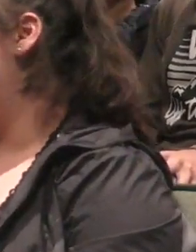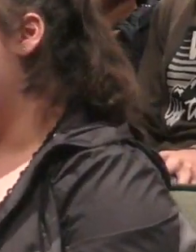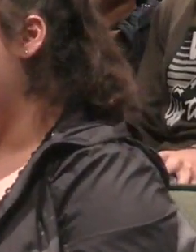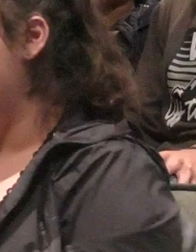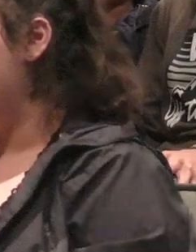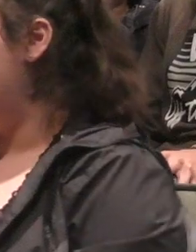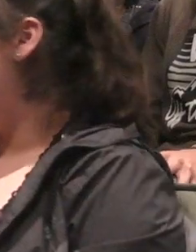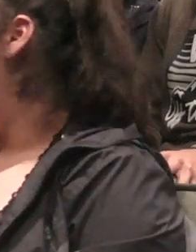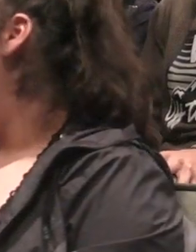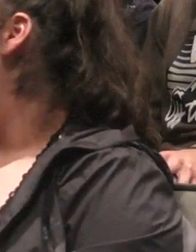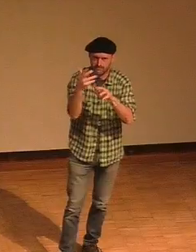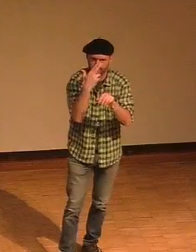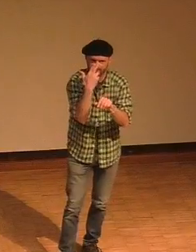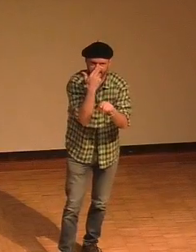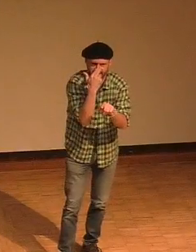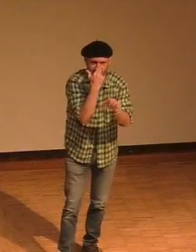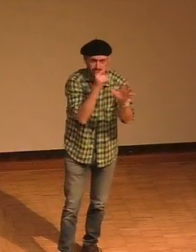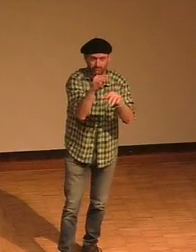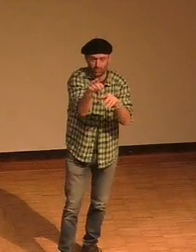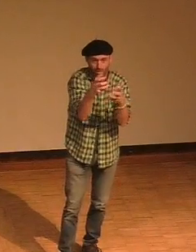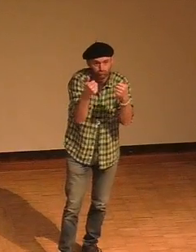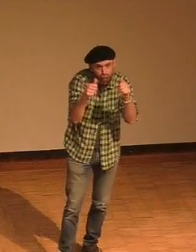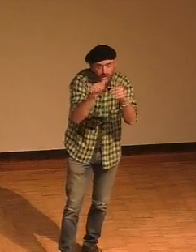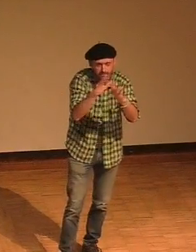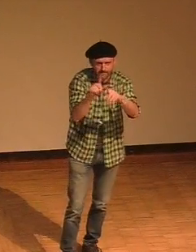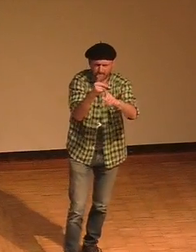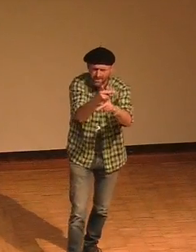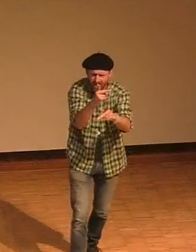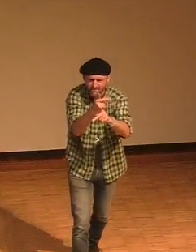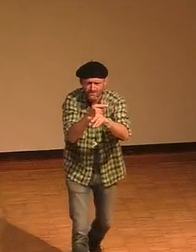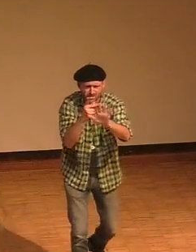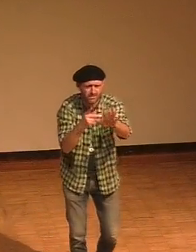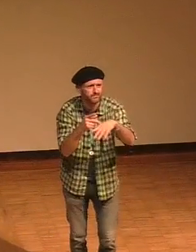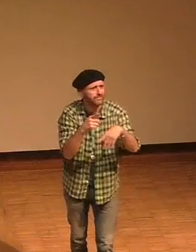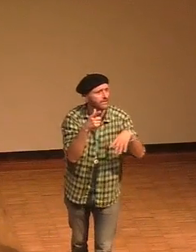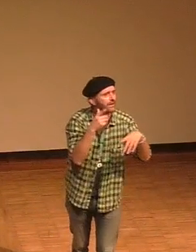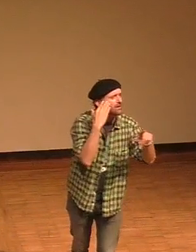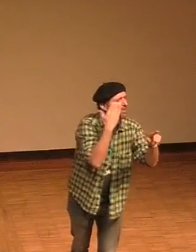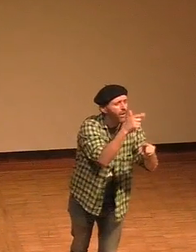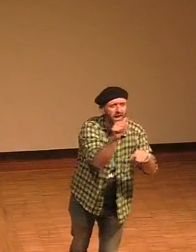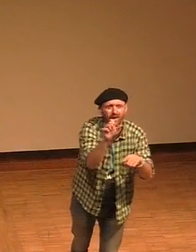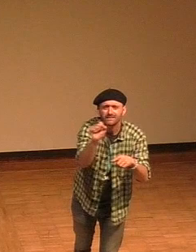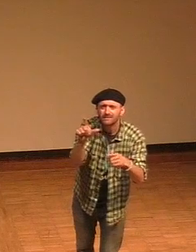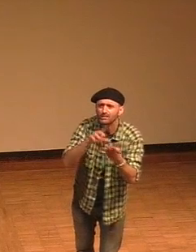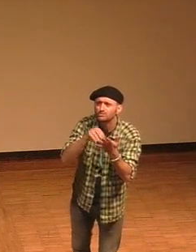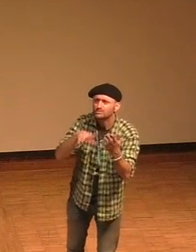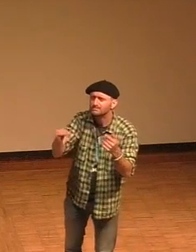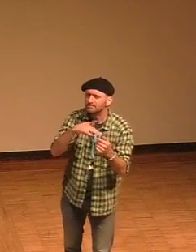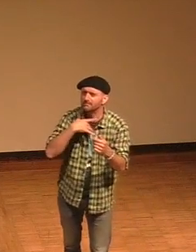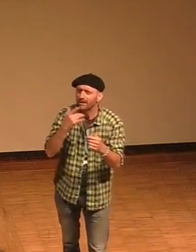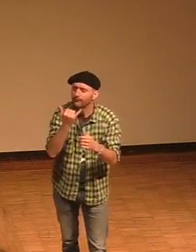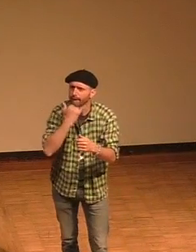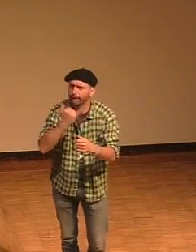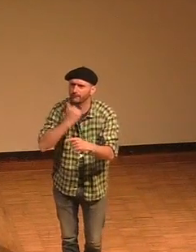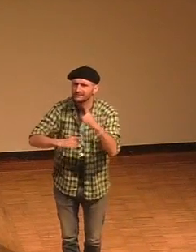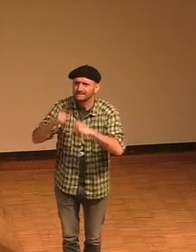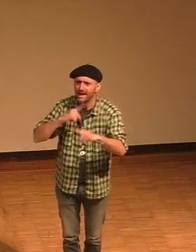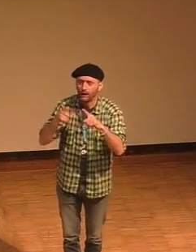But be careful because it can be confusing and it can look funny, so just be careful. You know, ASL students tend